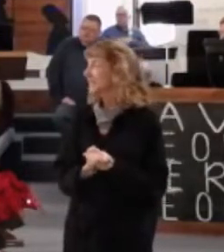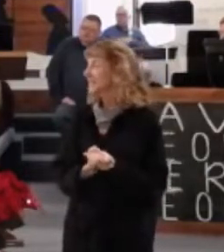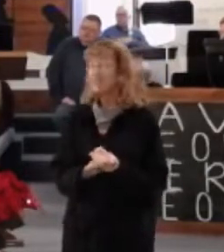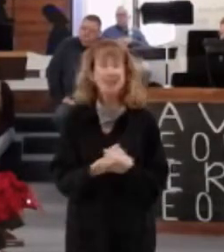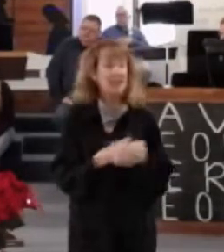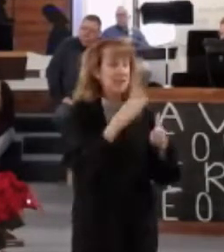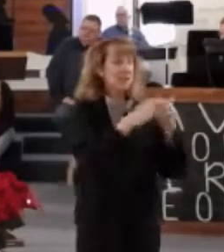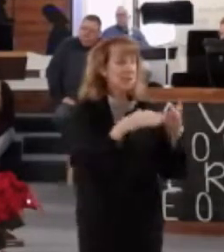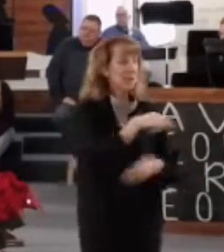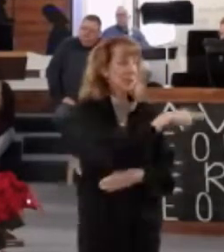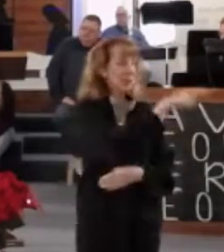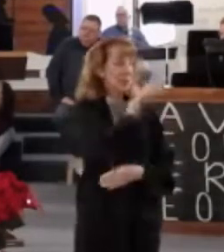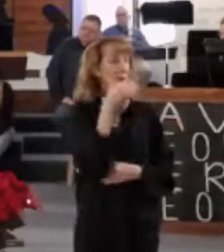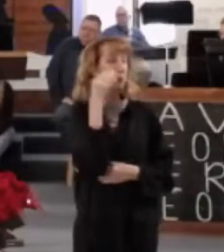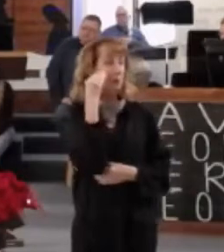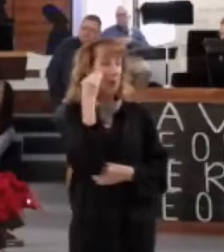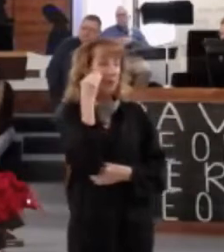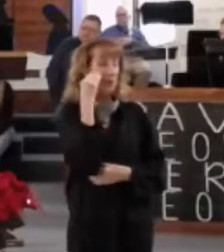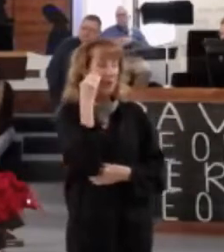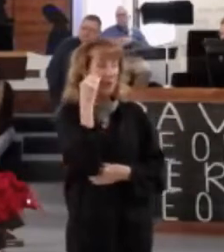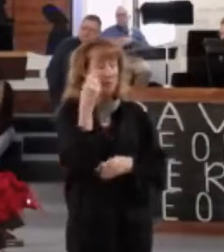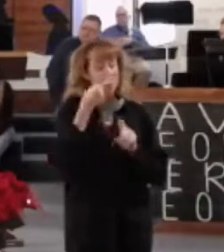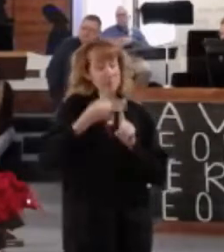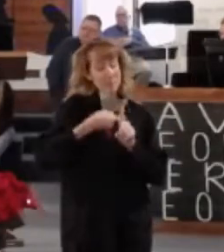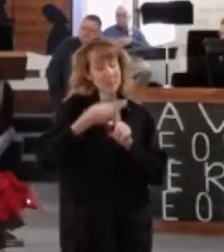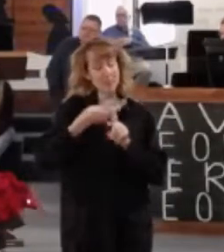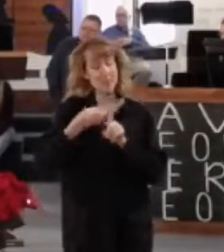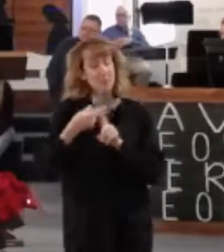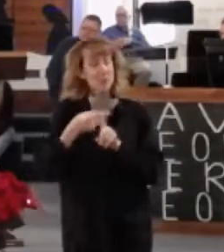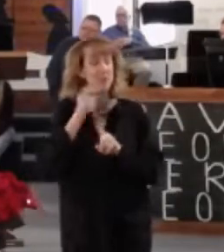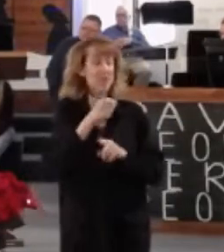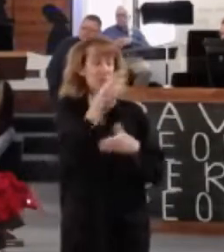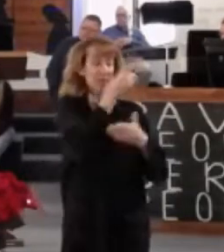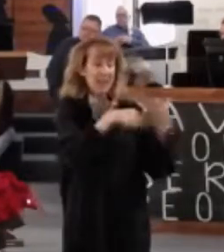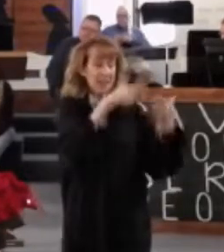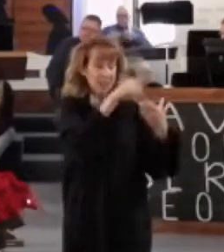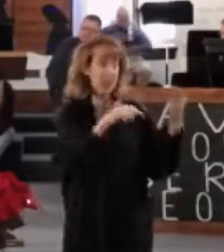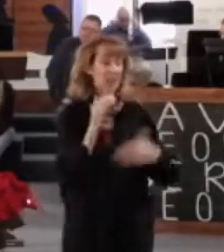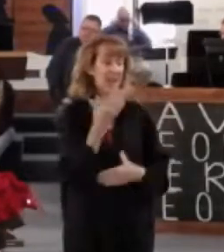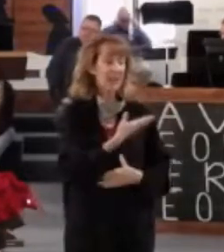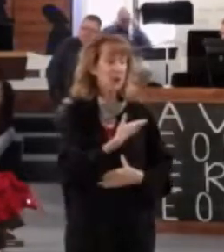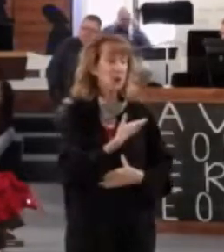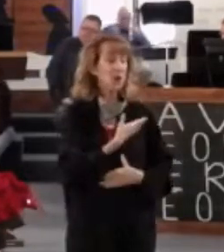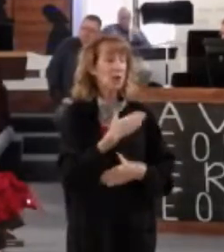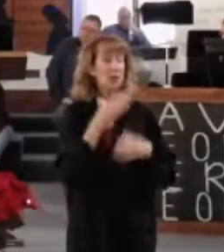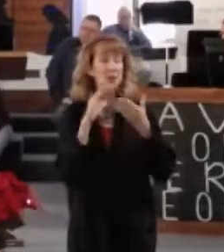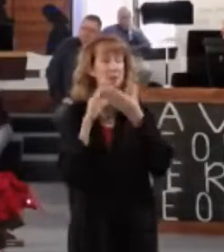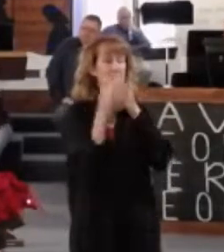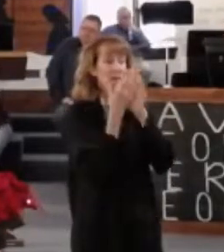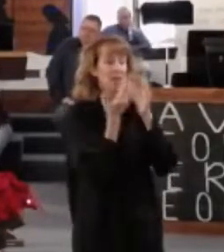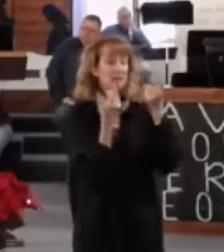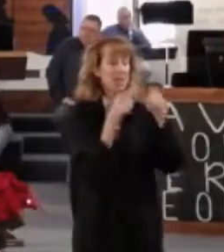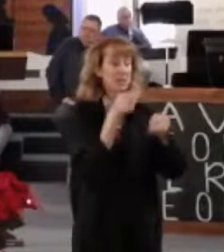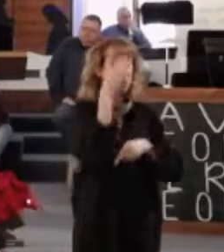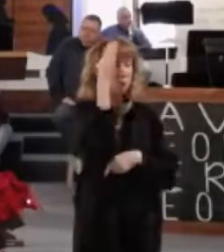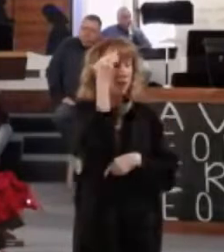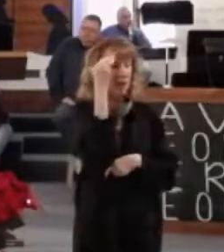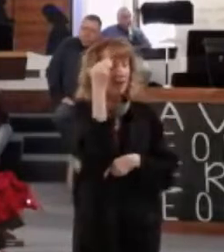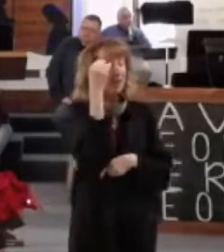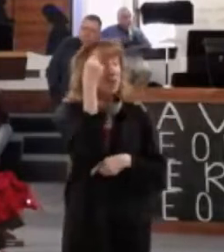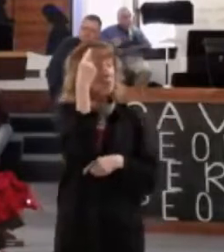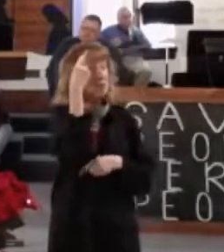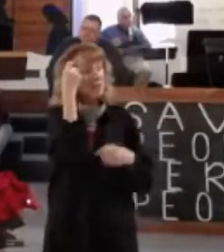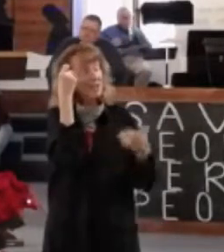As some of you know, over the last couple months, we have had to cancel some of our community dinners. And the reason why we've had to cancel